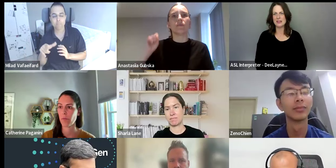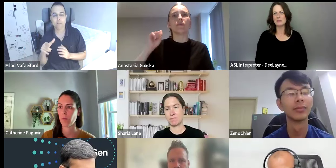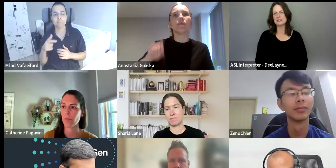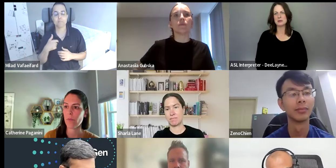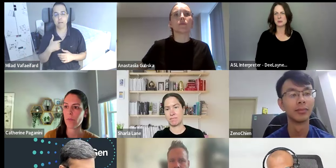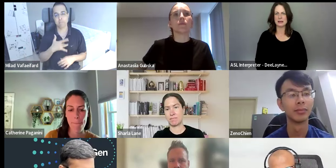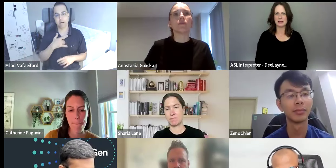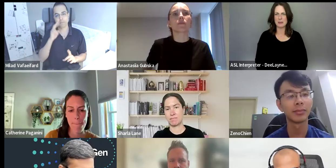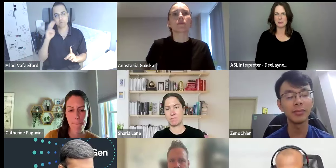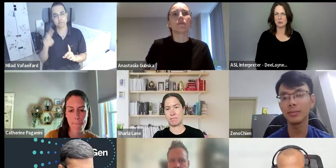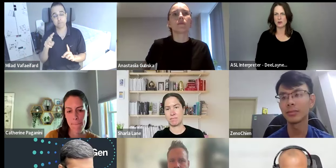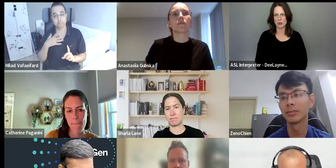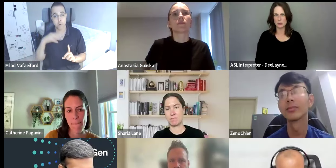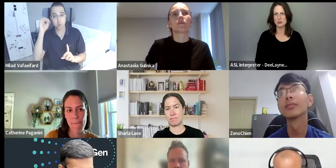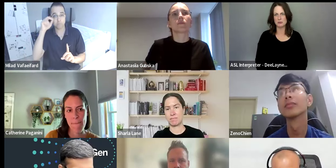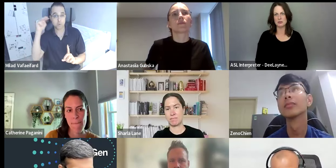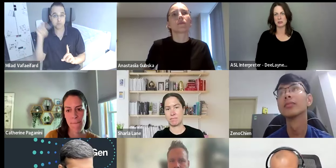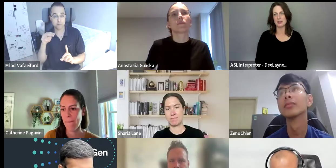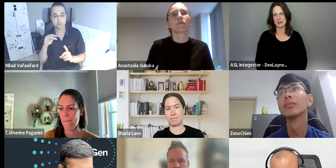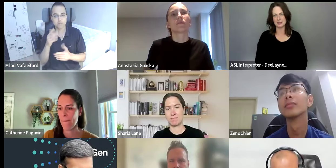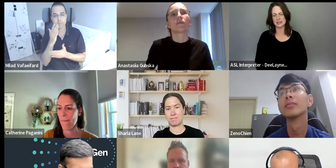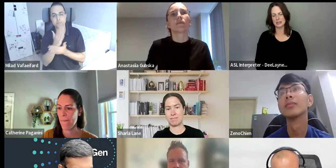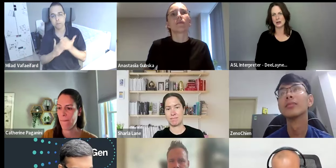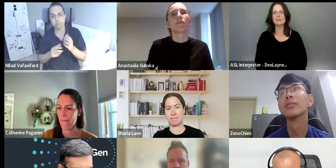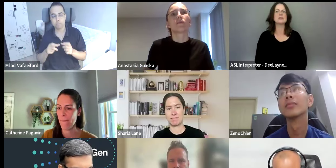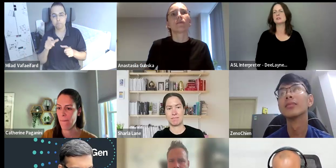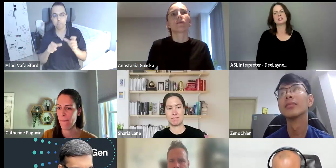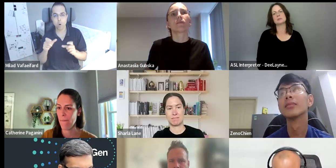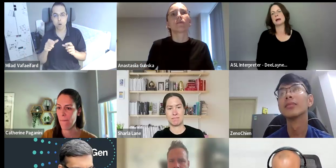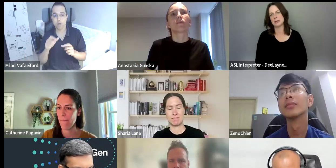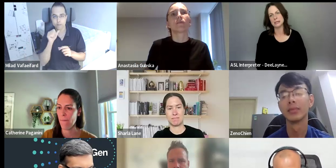and sometimes we can get people moved over to YouTube for some things. And, you know,